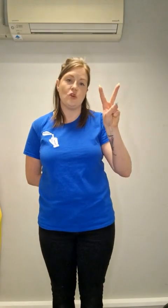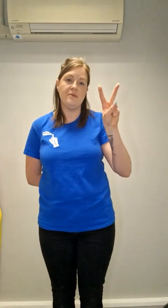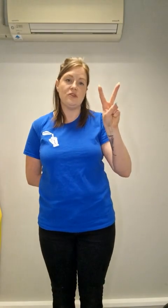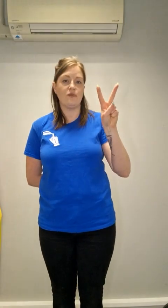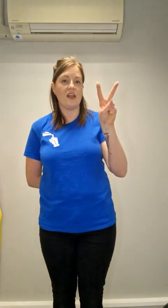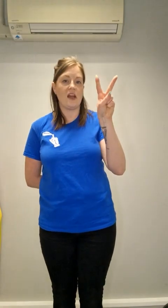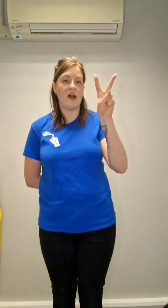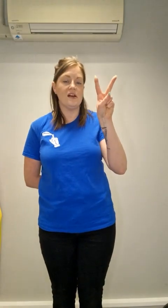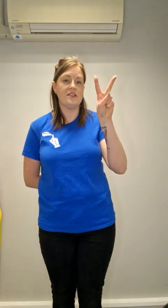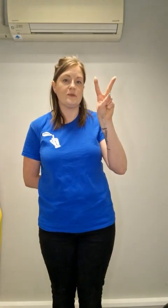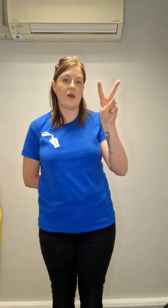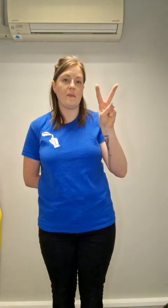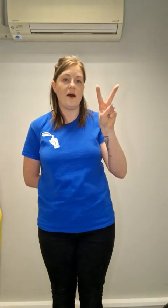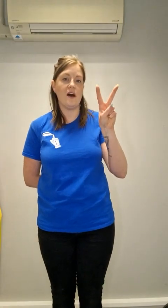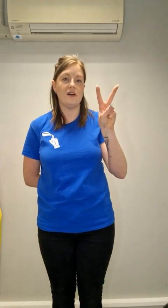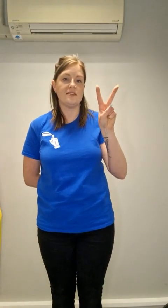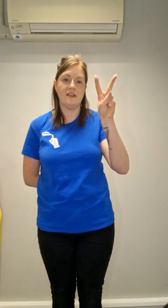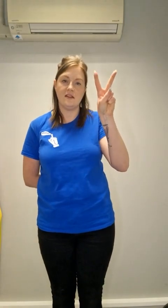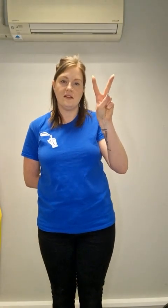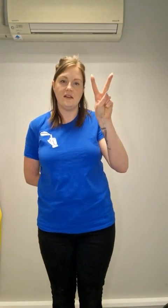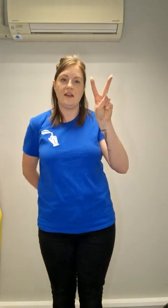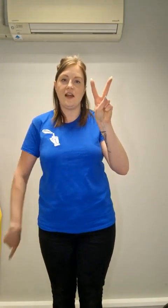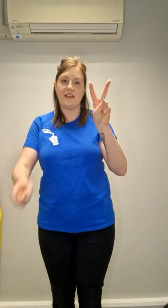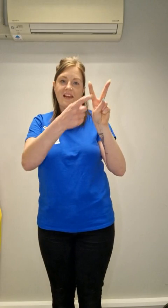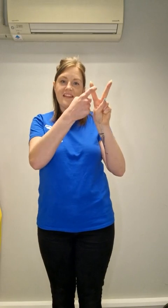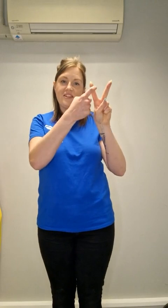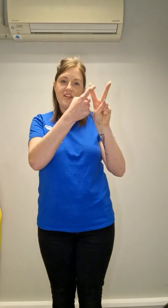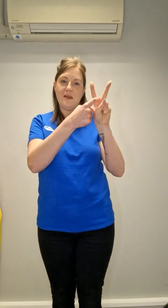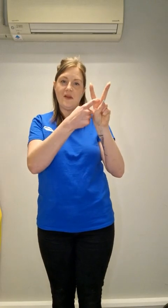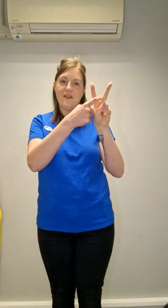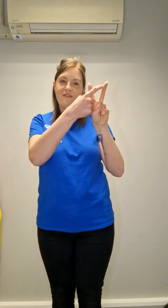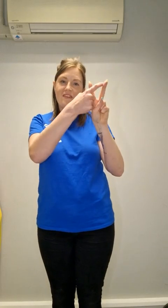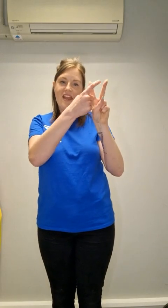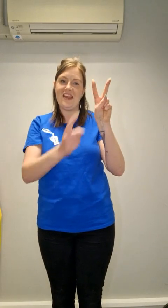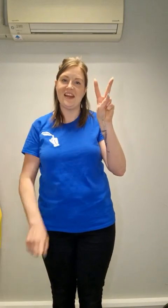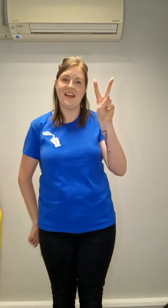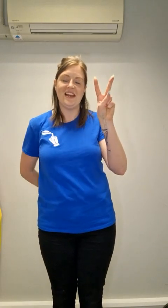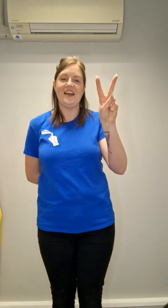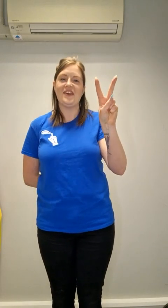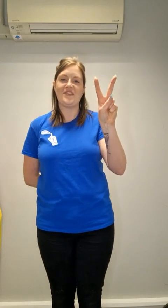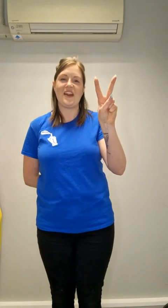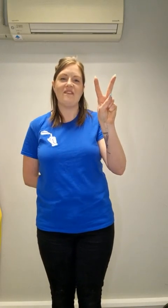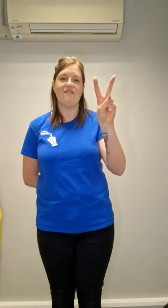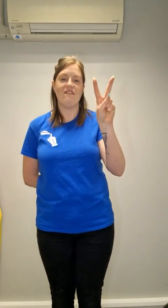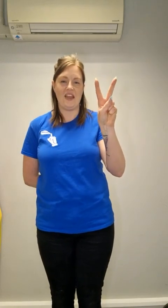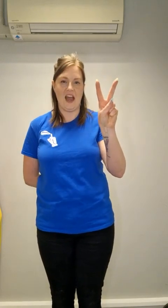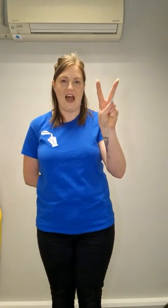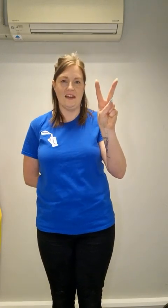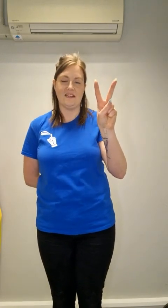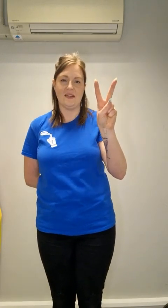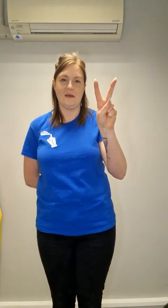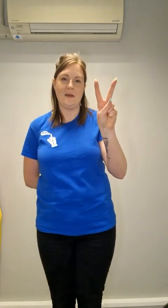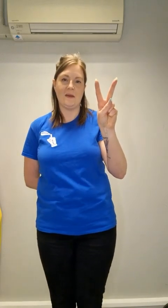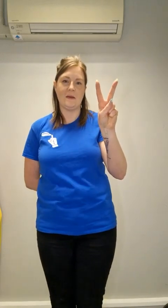middle finger spread apart like the letter shape V for a V hand.